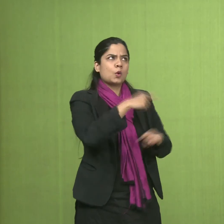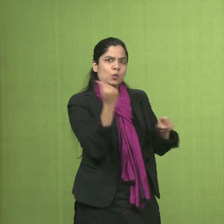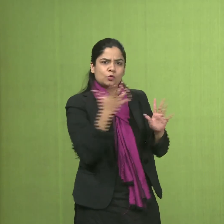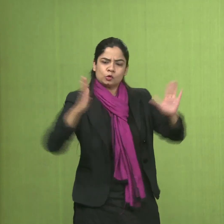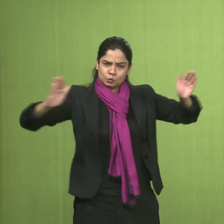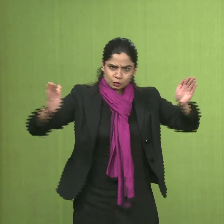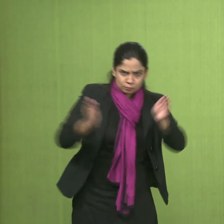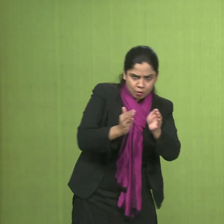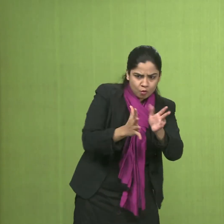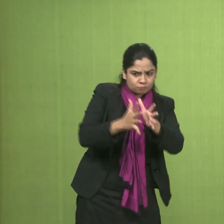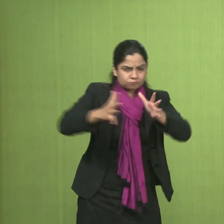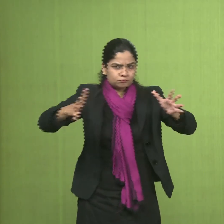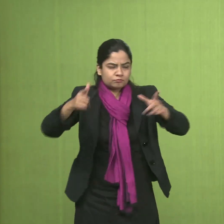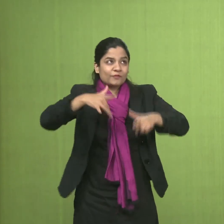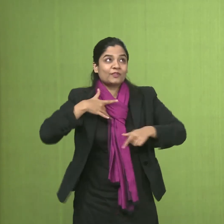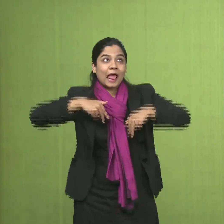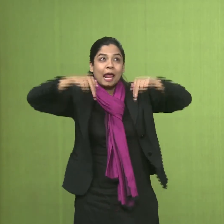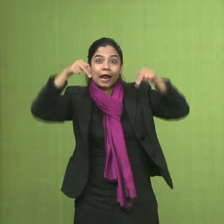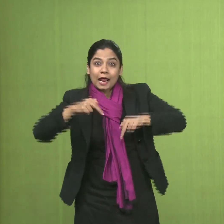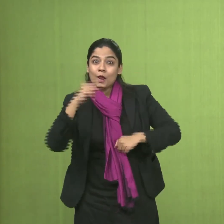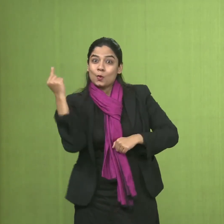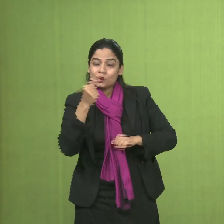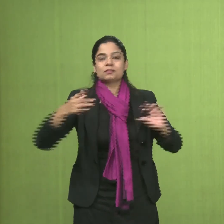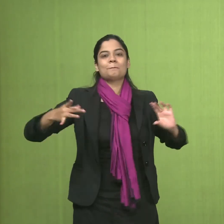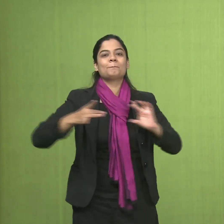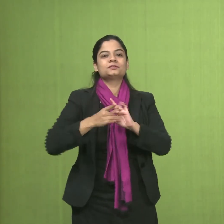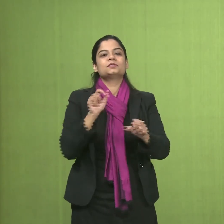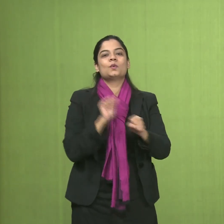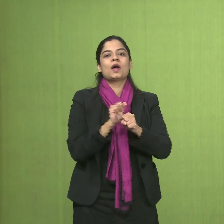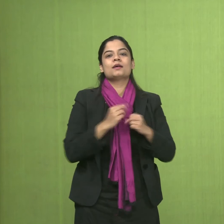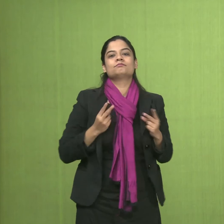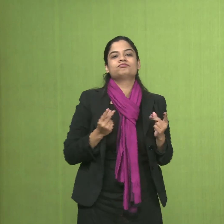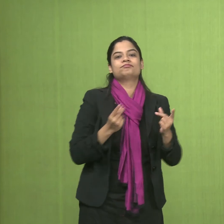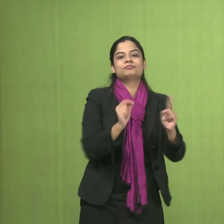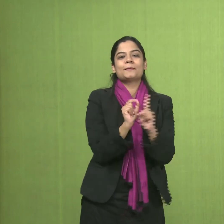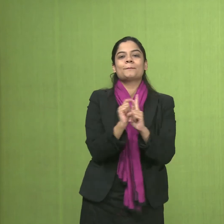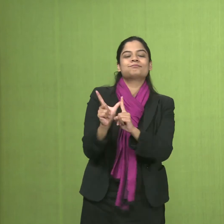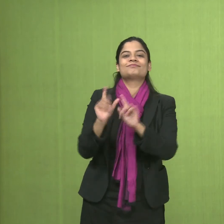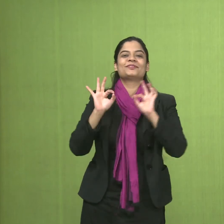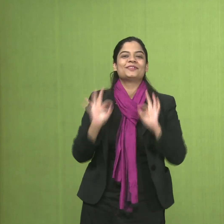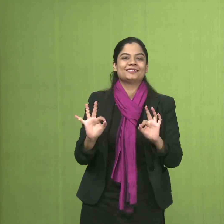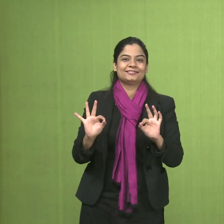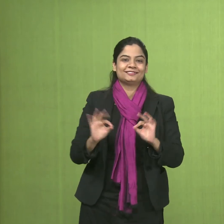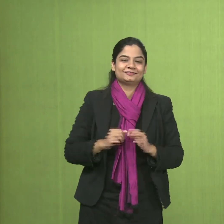things that you need, you absolutely need. So it's very important to buy your equipments based on the need.